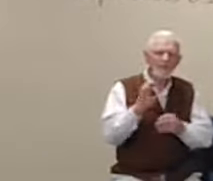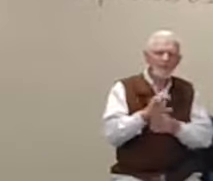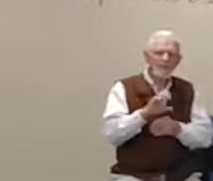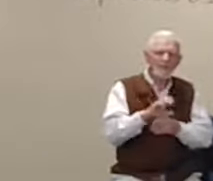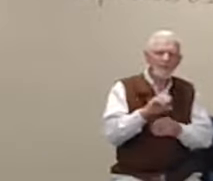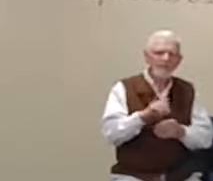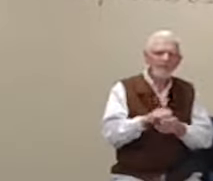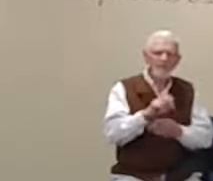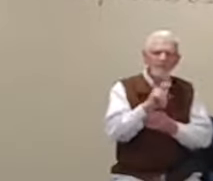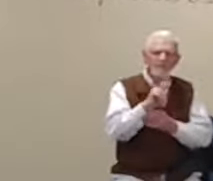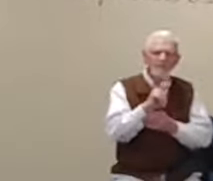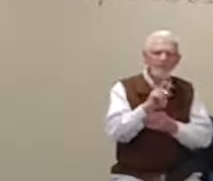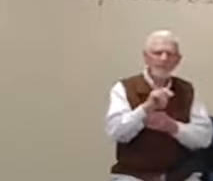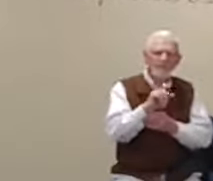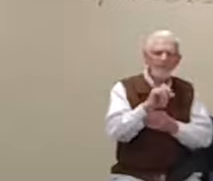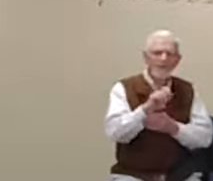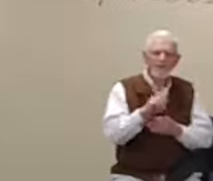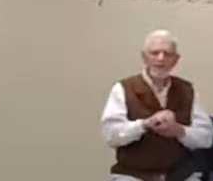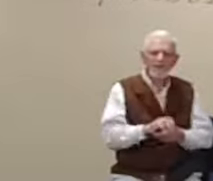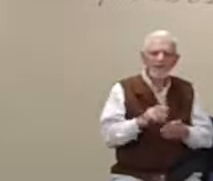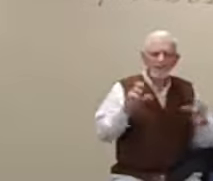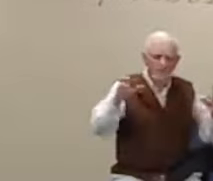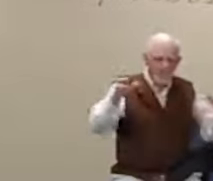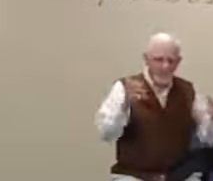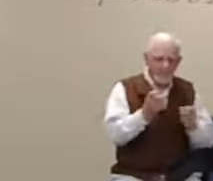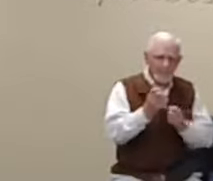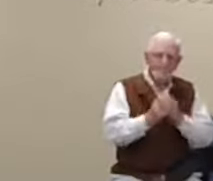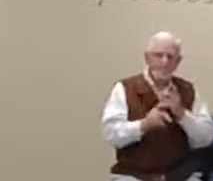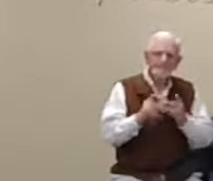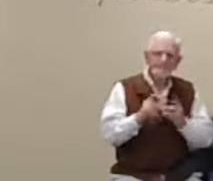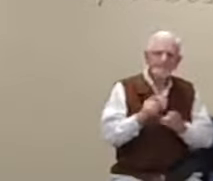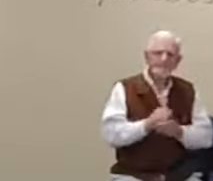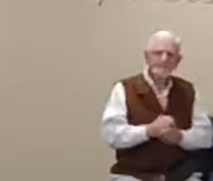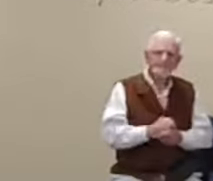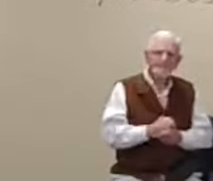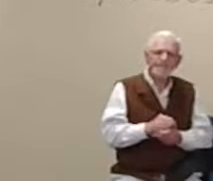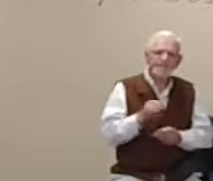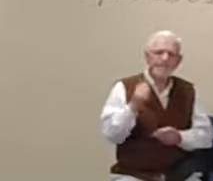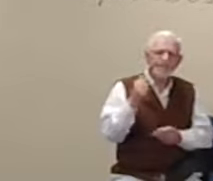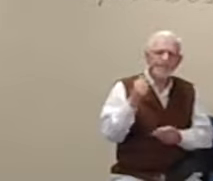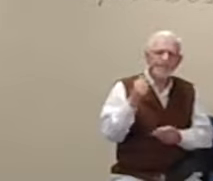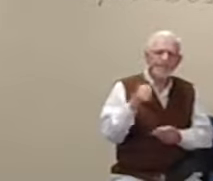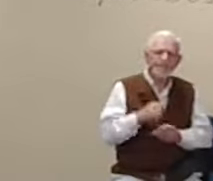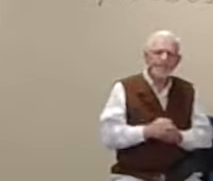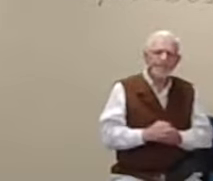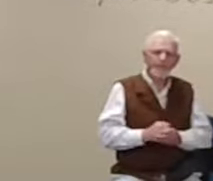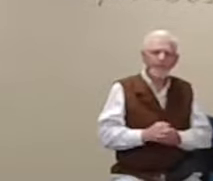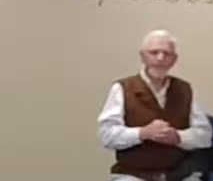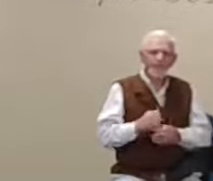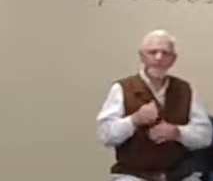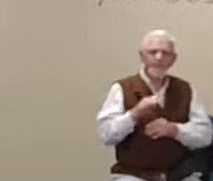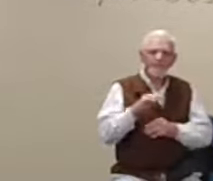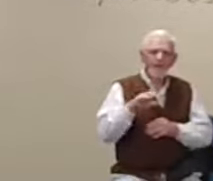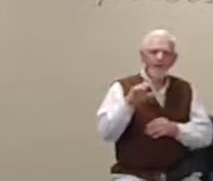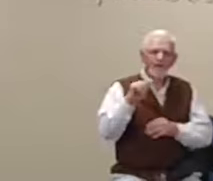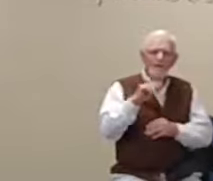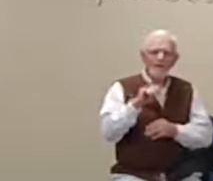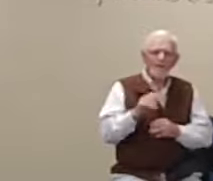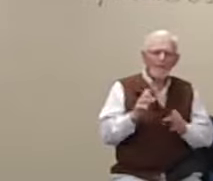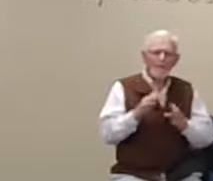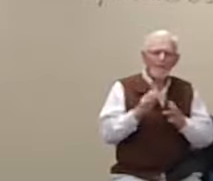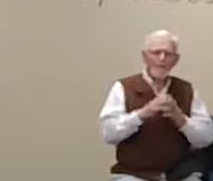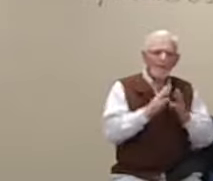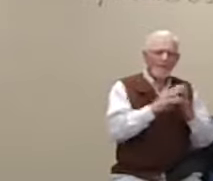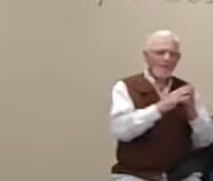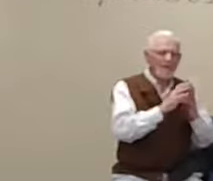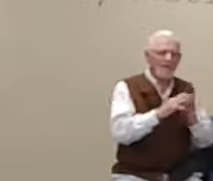in Ukraine, and they just got together about, 10 of them, and they just went out into all these other towns and villages